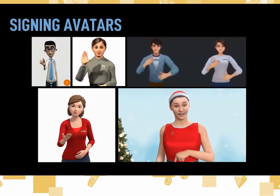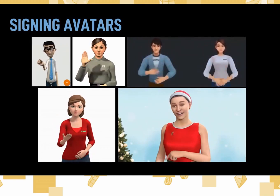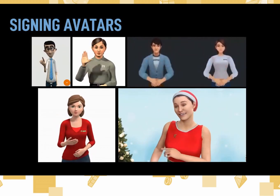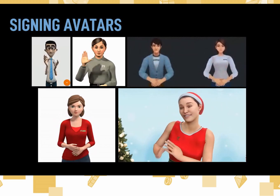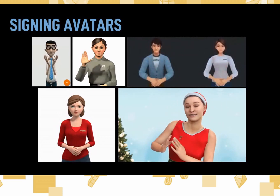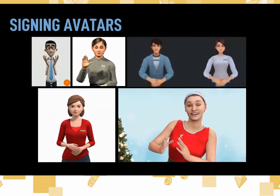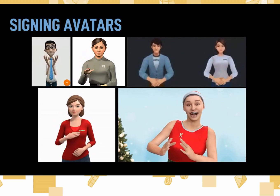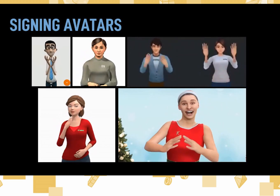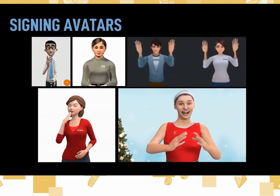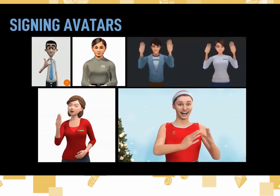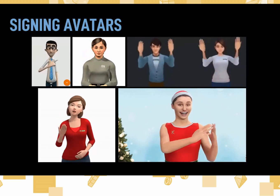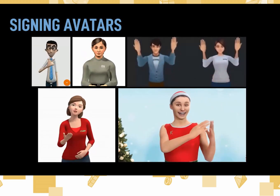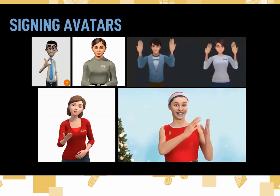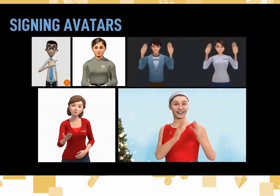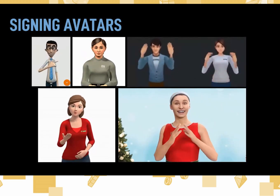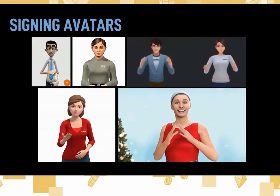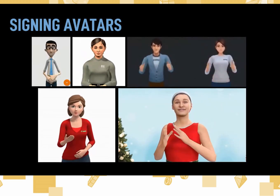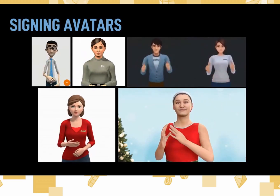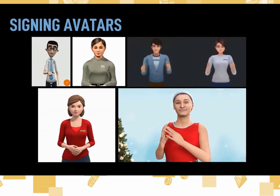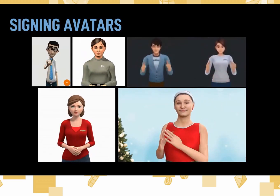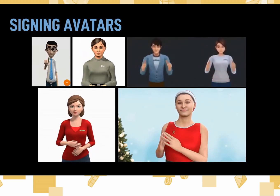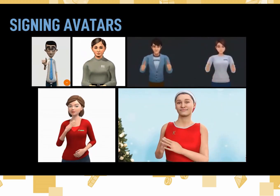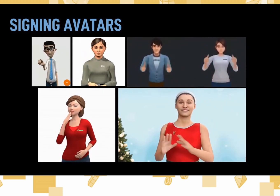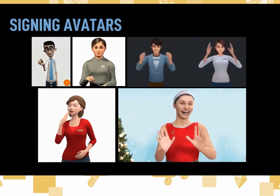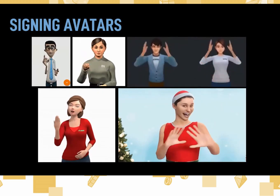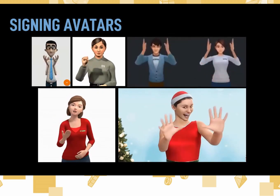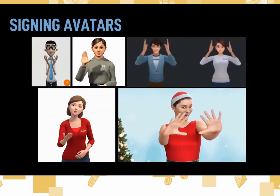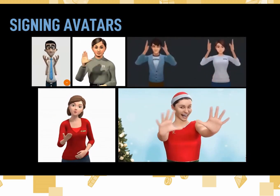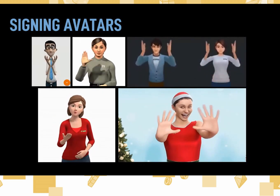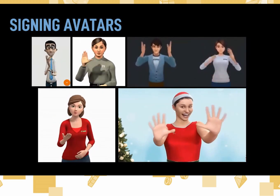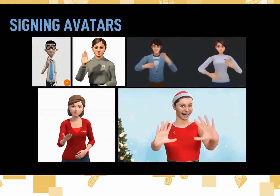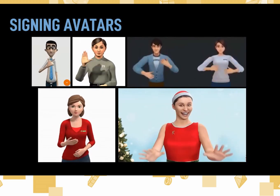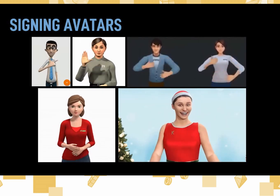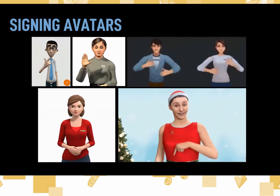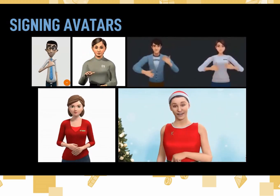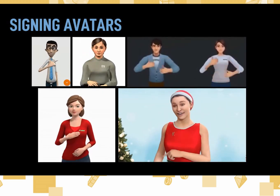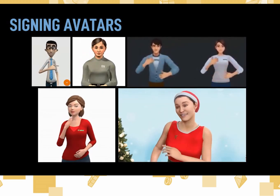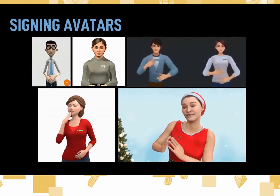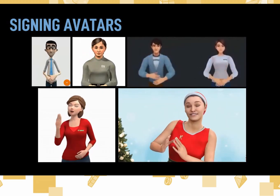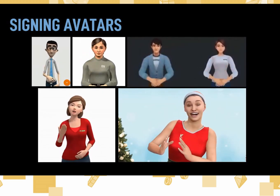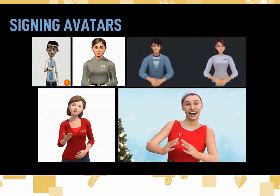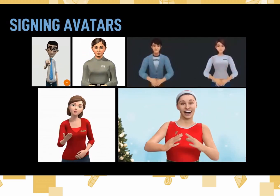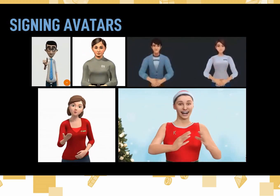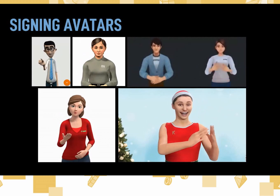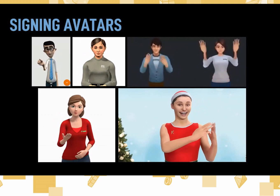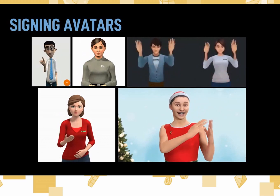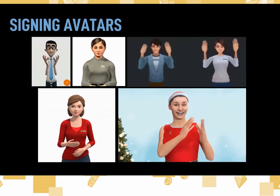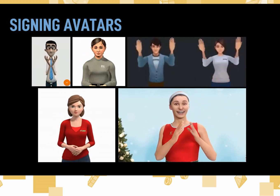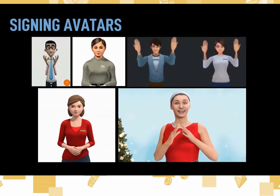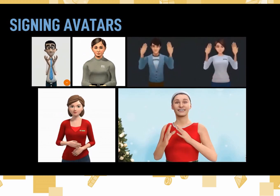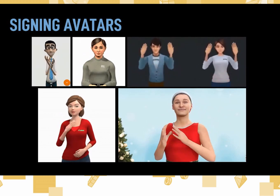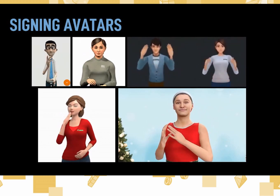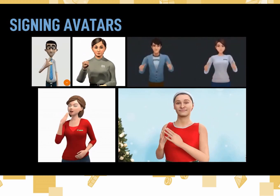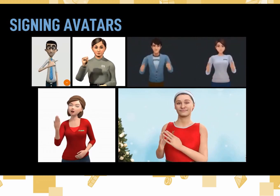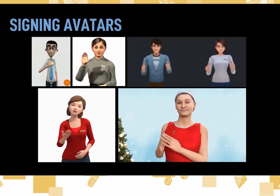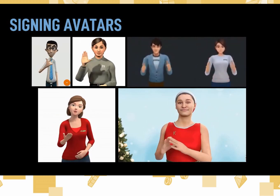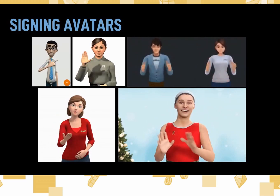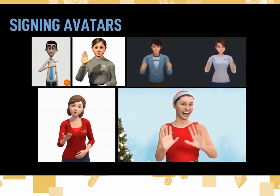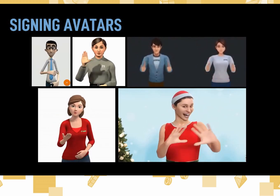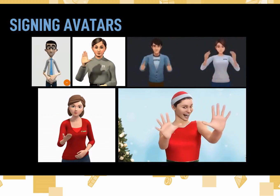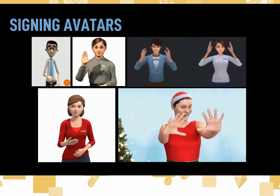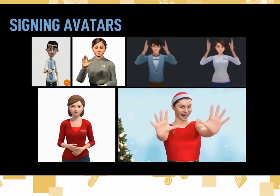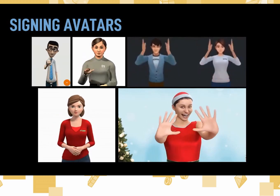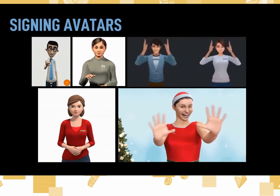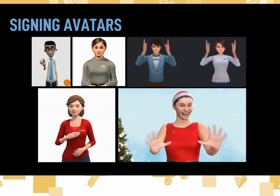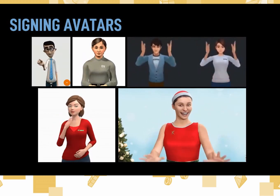good. Many early avatars had poor graphics and robotic animation, and this earned them somewhat